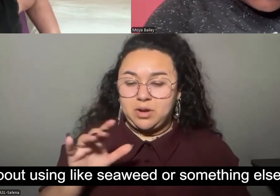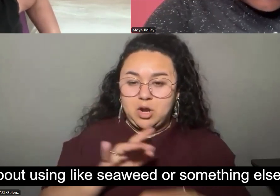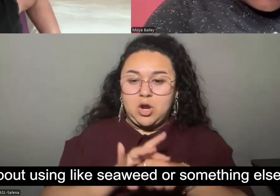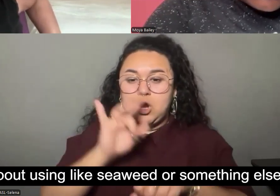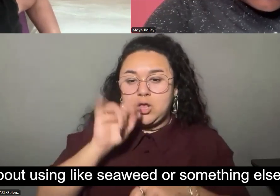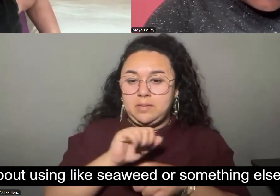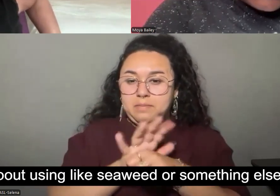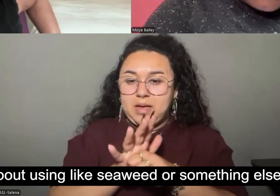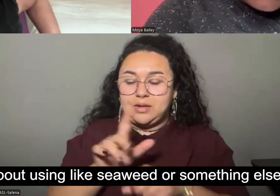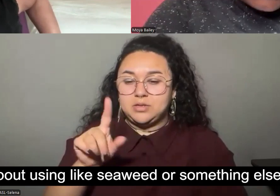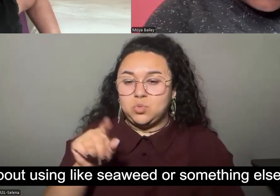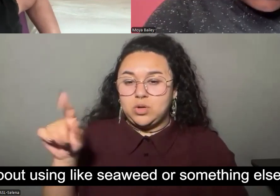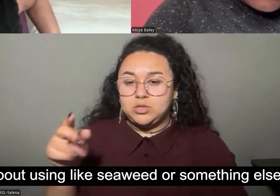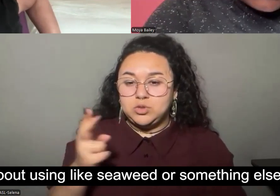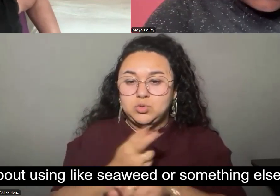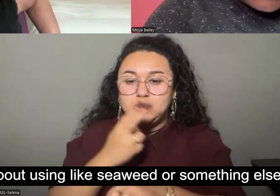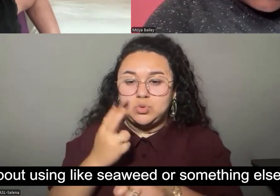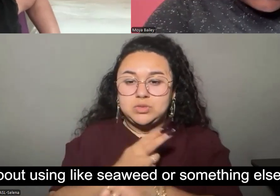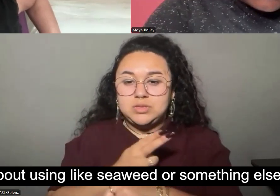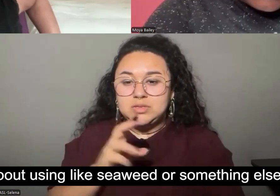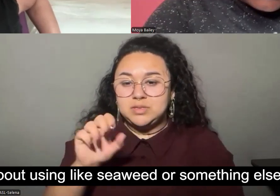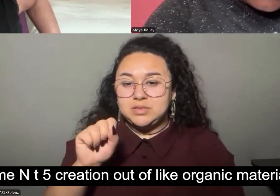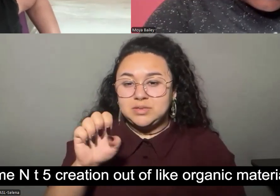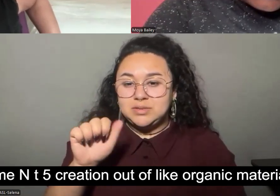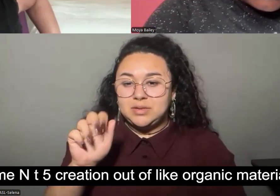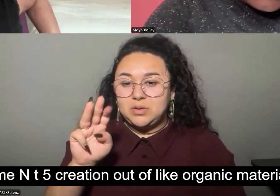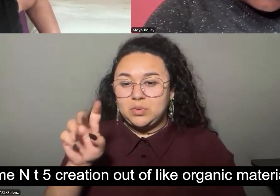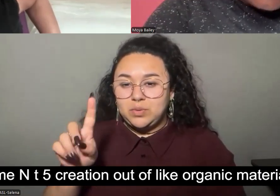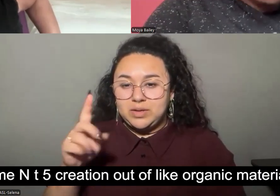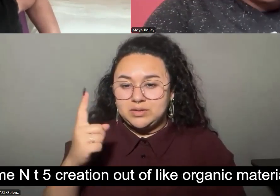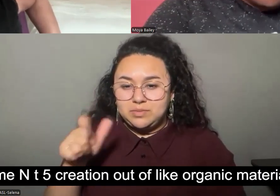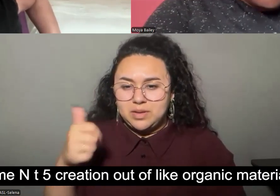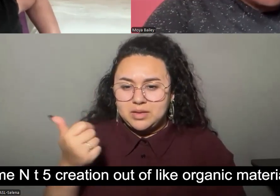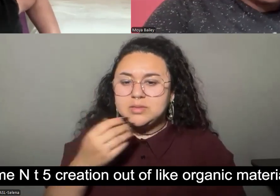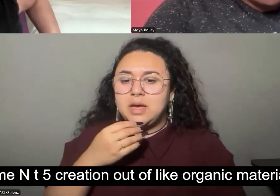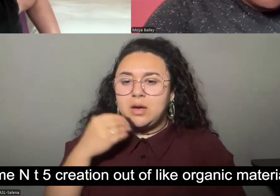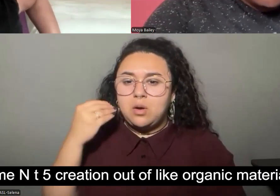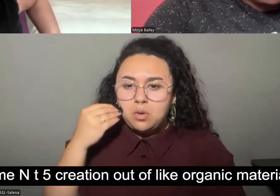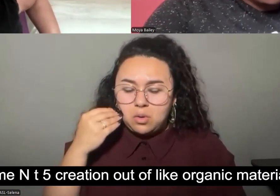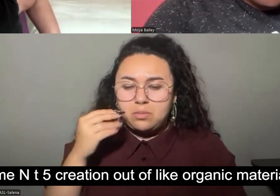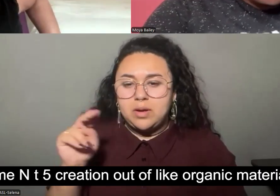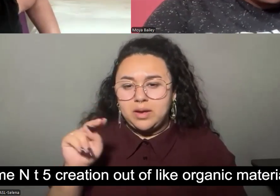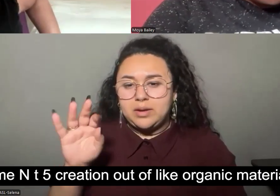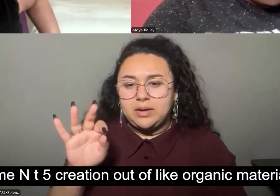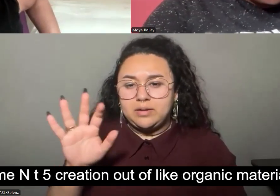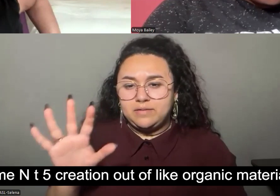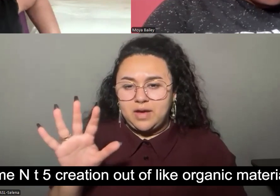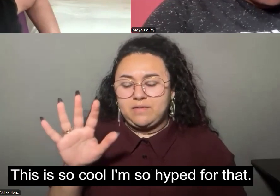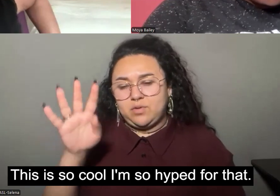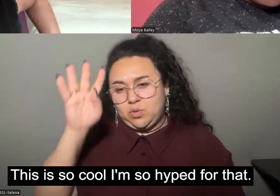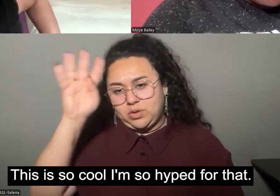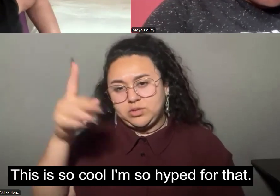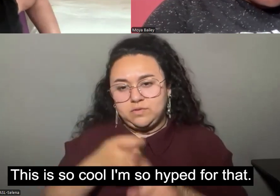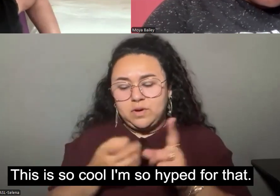about using like seaweed or something else, like at home N95 creation out of like